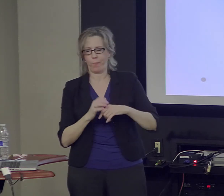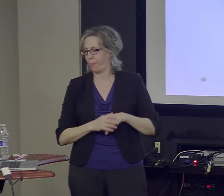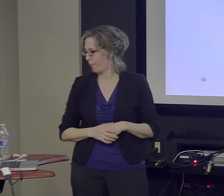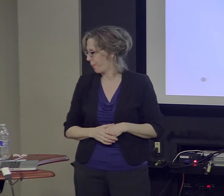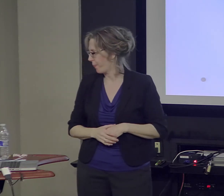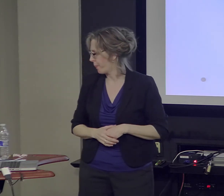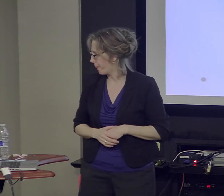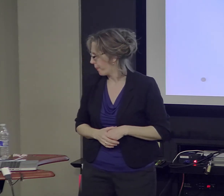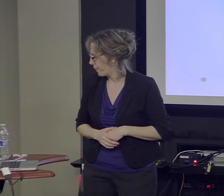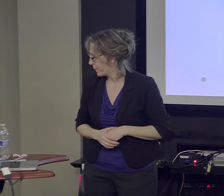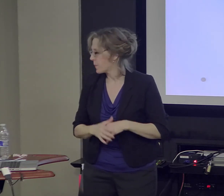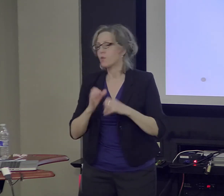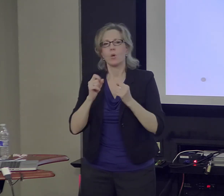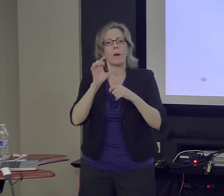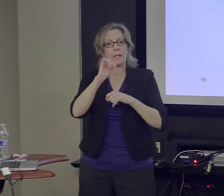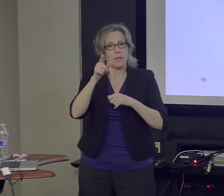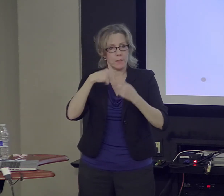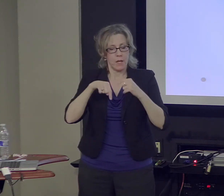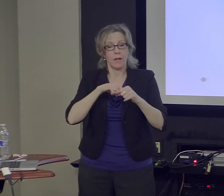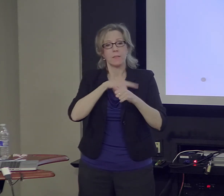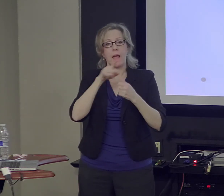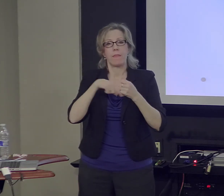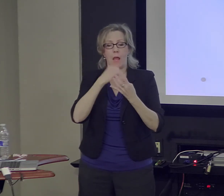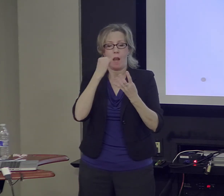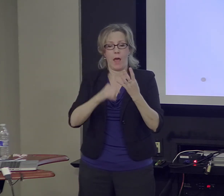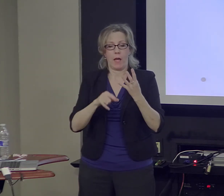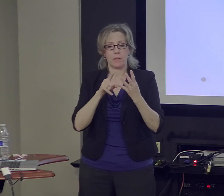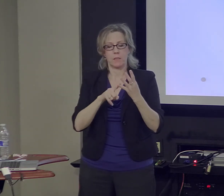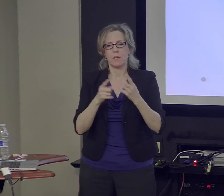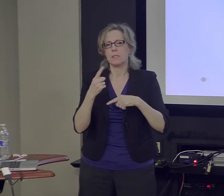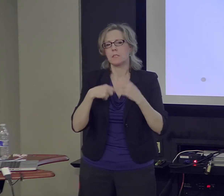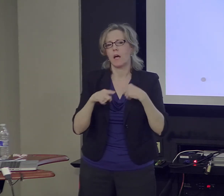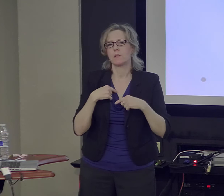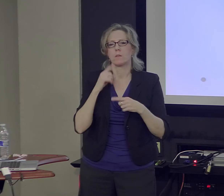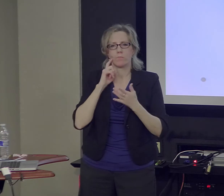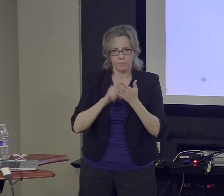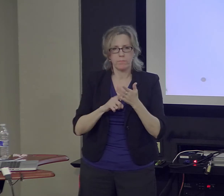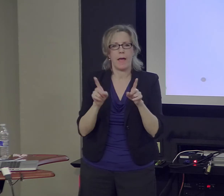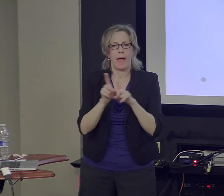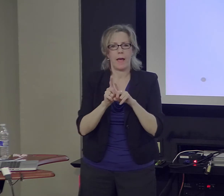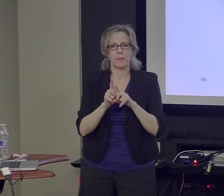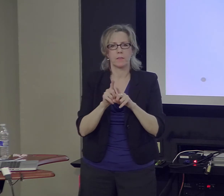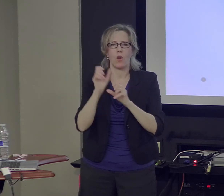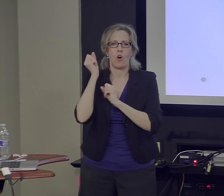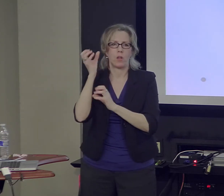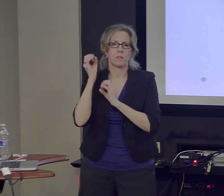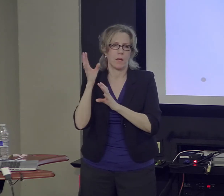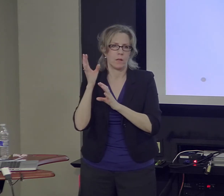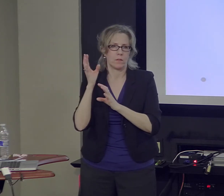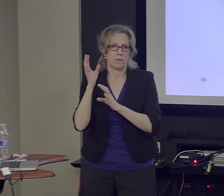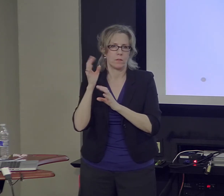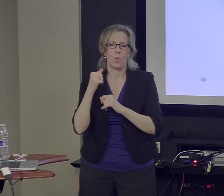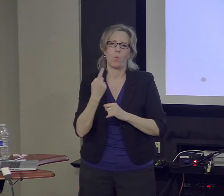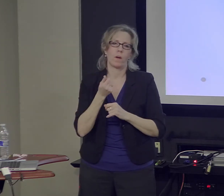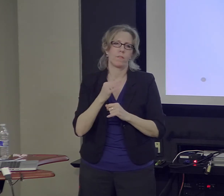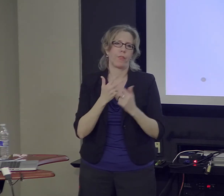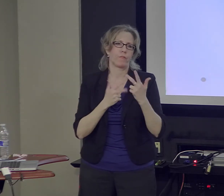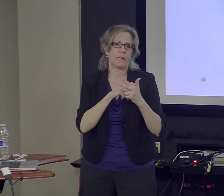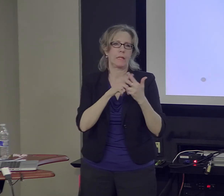but I'm still looking for those overlaps in sign types. And then last are signs that we see in